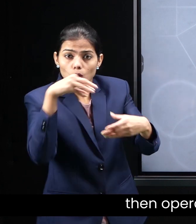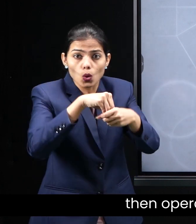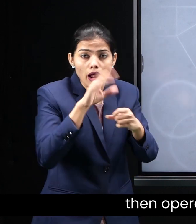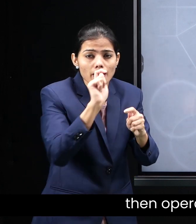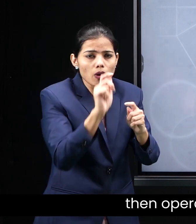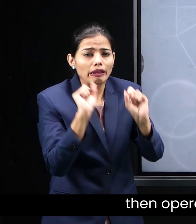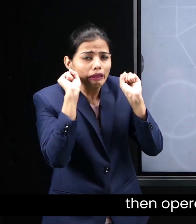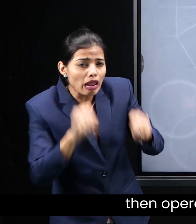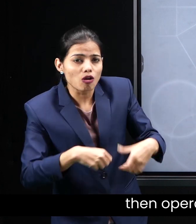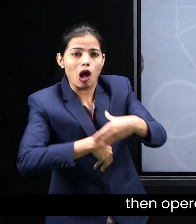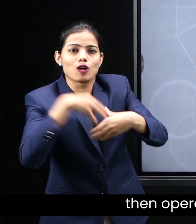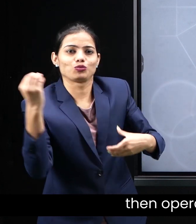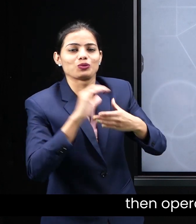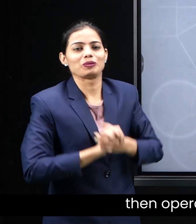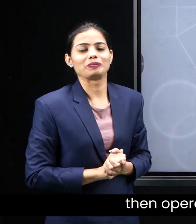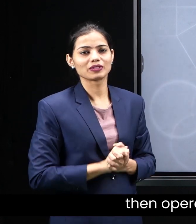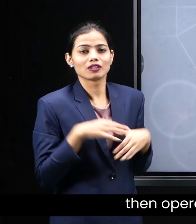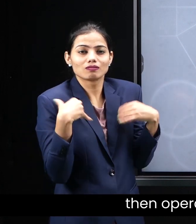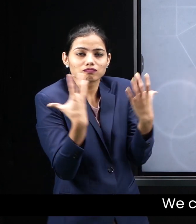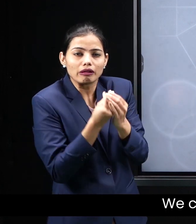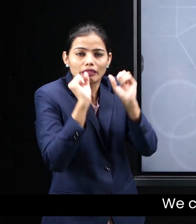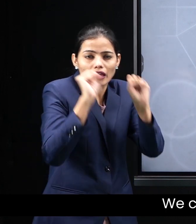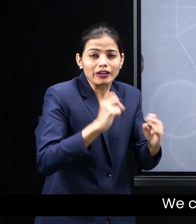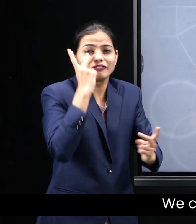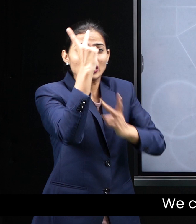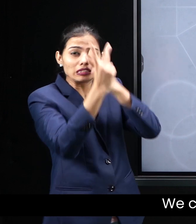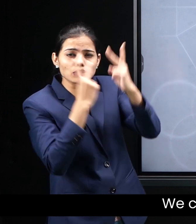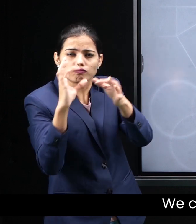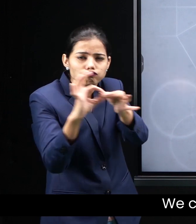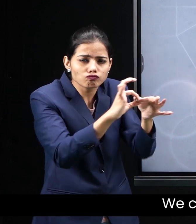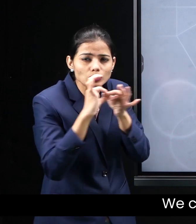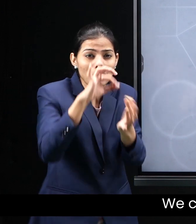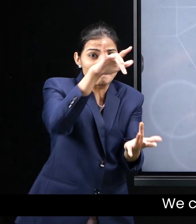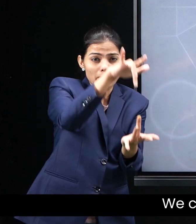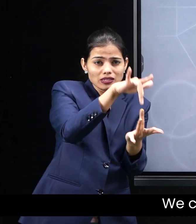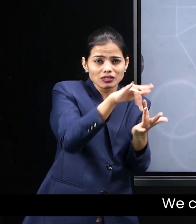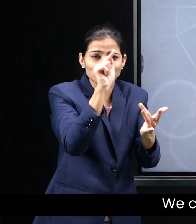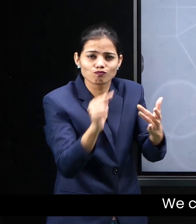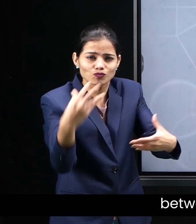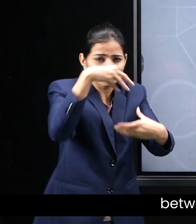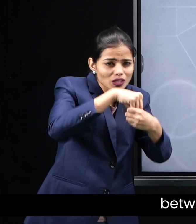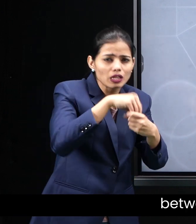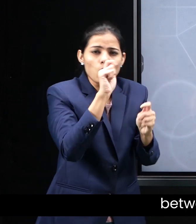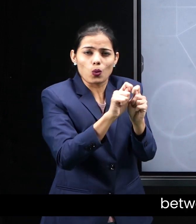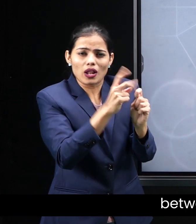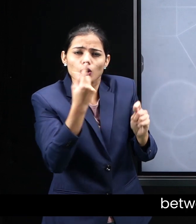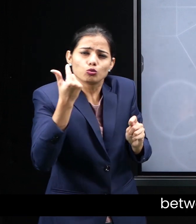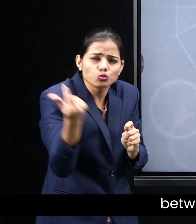on sets can be carried out. We can visualize the relationships between sets and